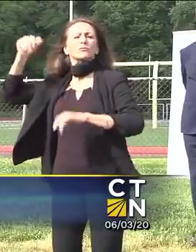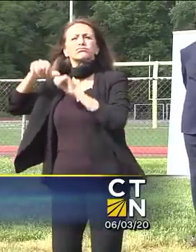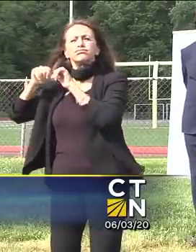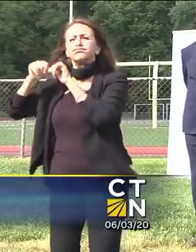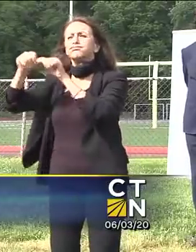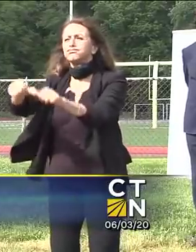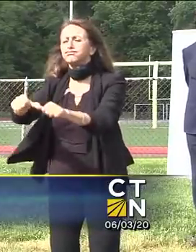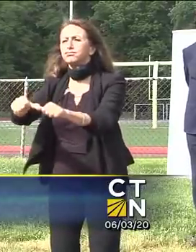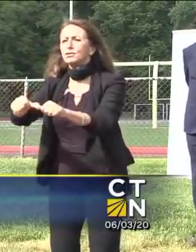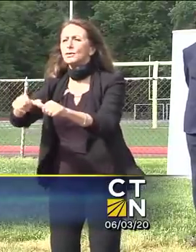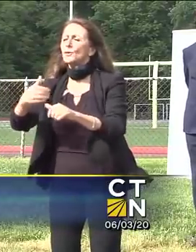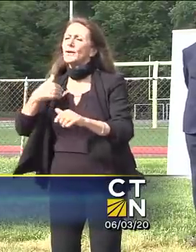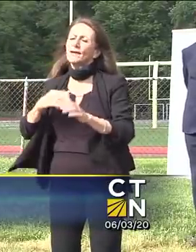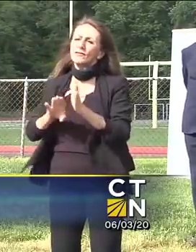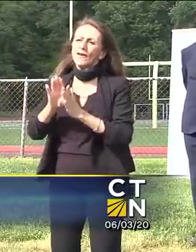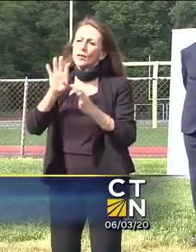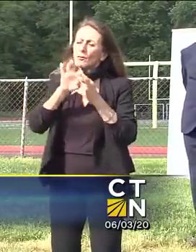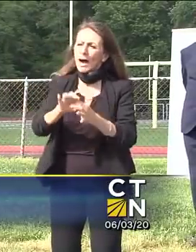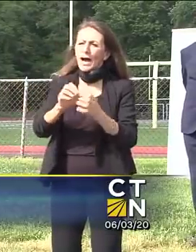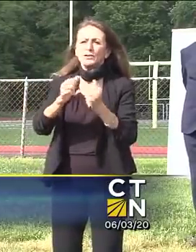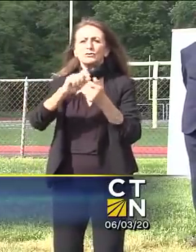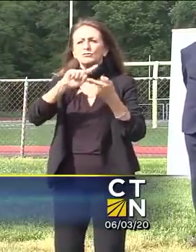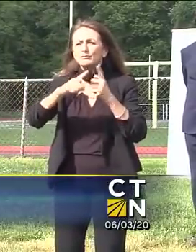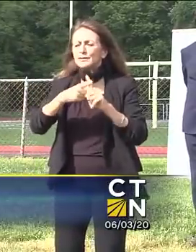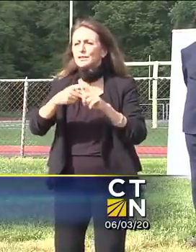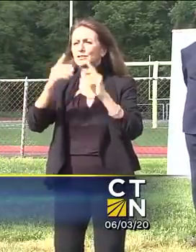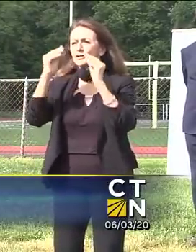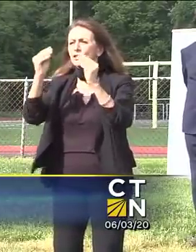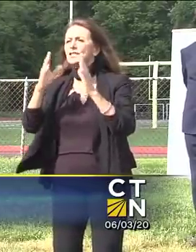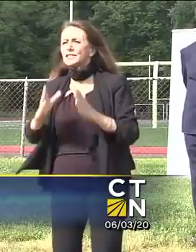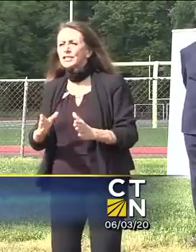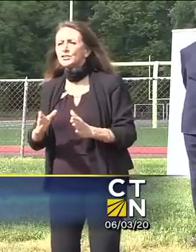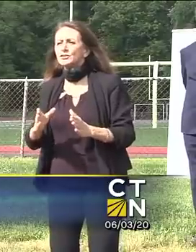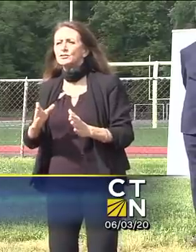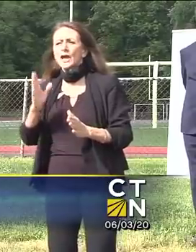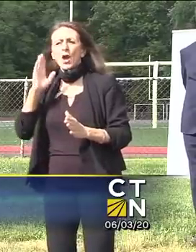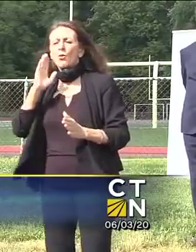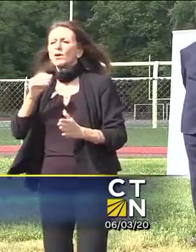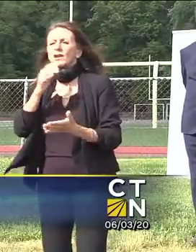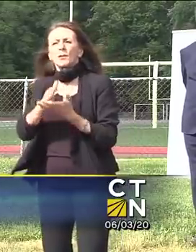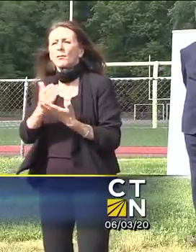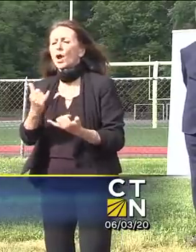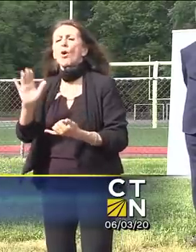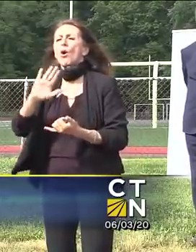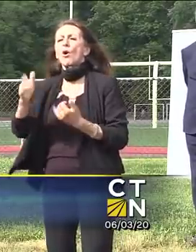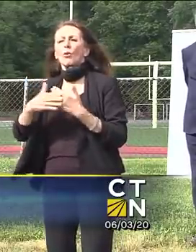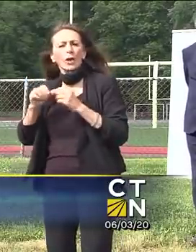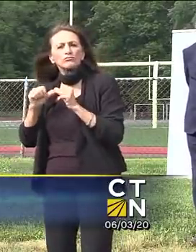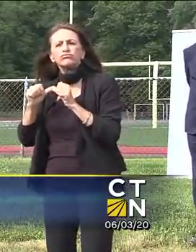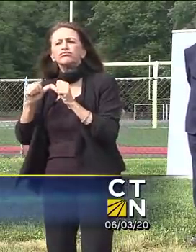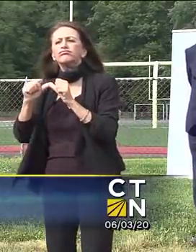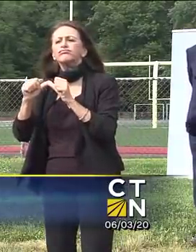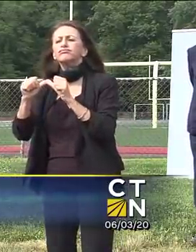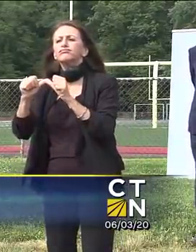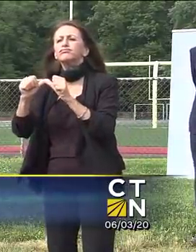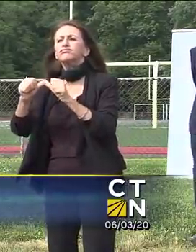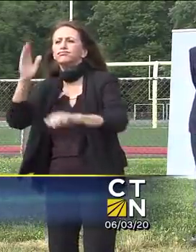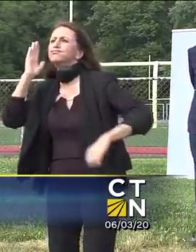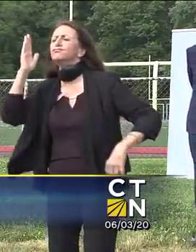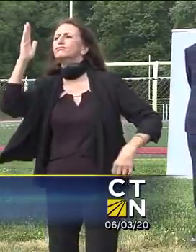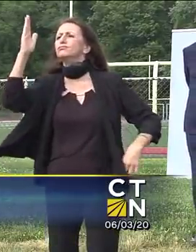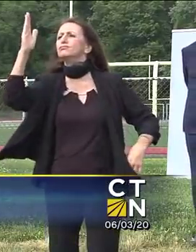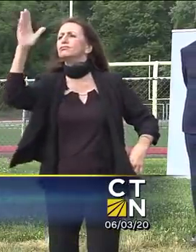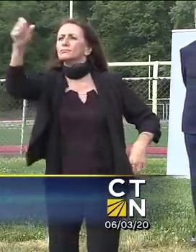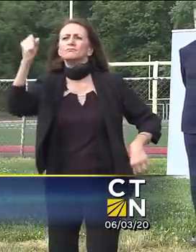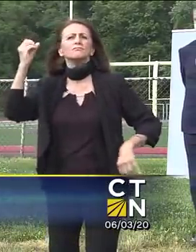built bonds and relationships with our peers and teachers that will be everlasting, long, long after we've graduated.